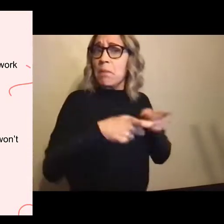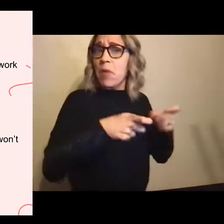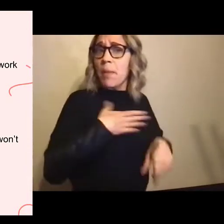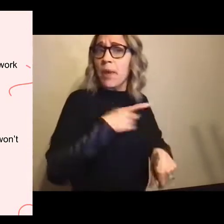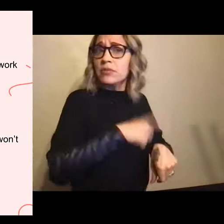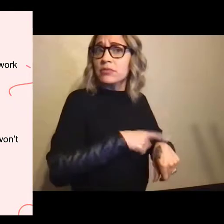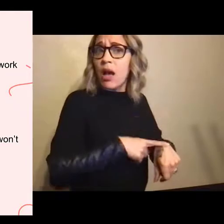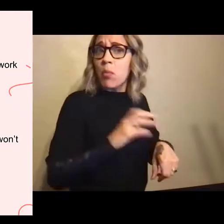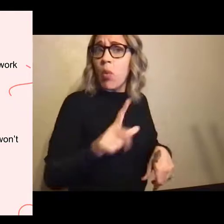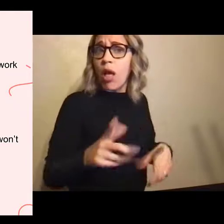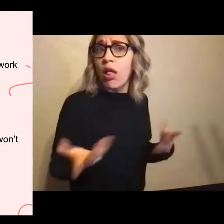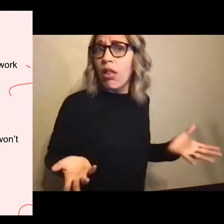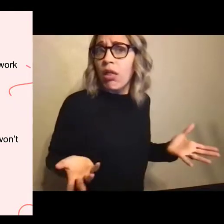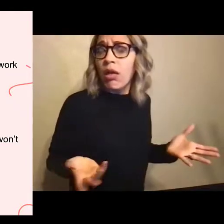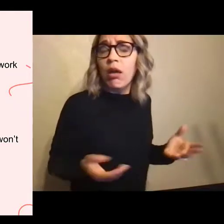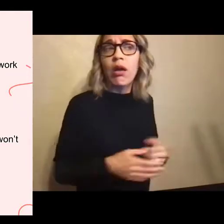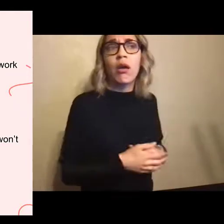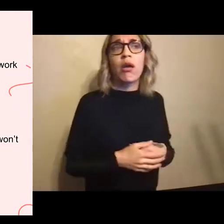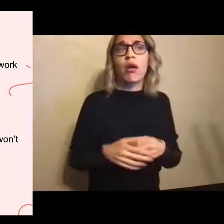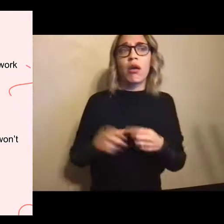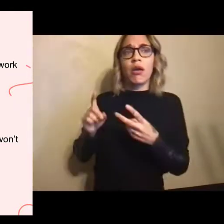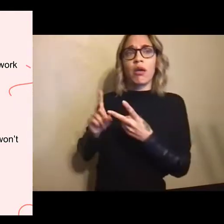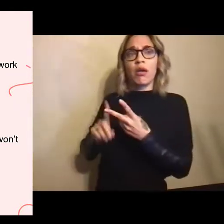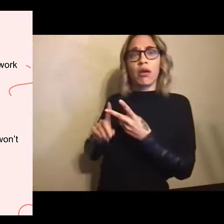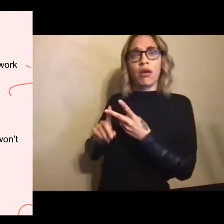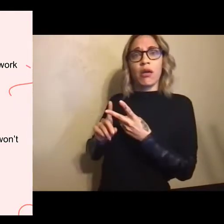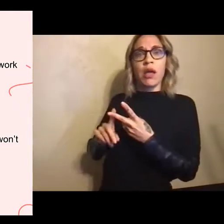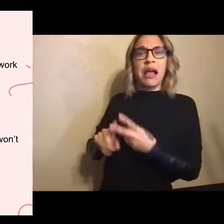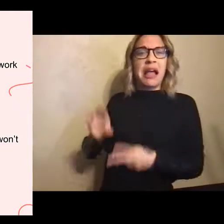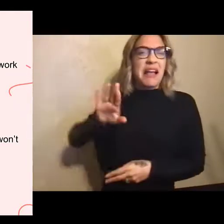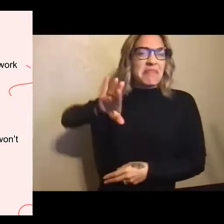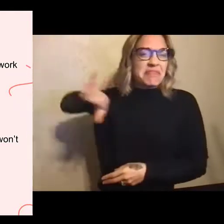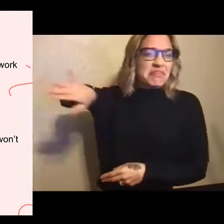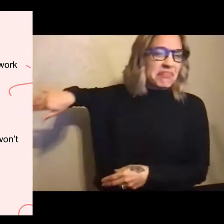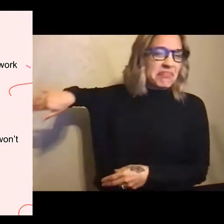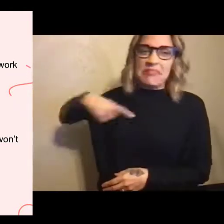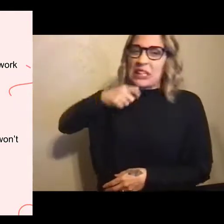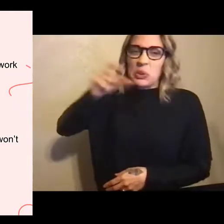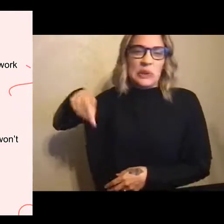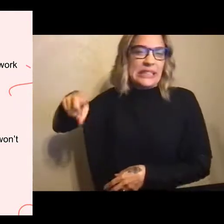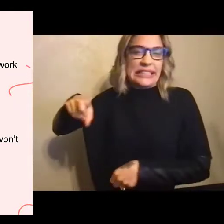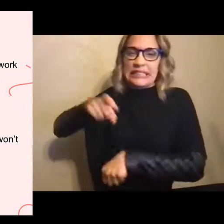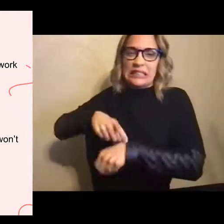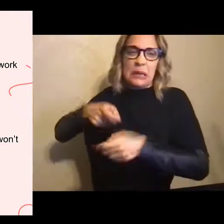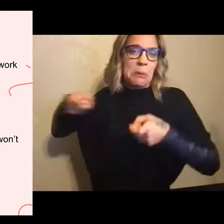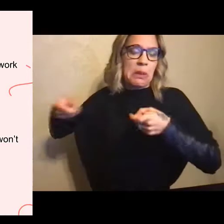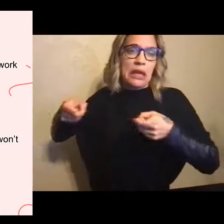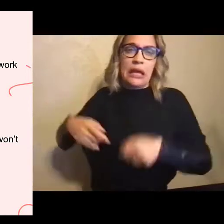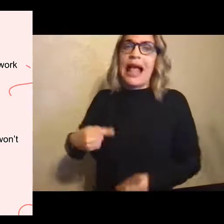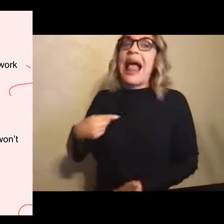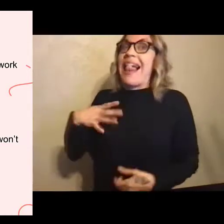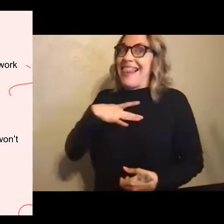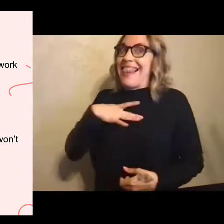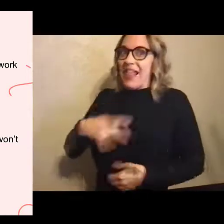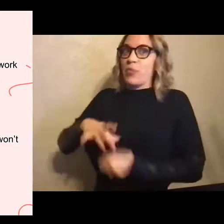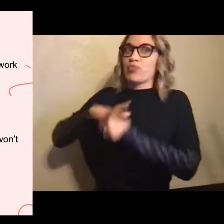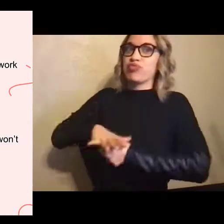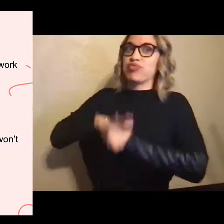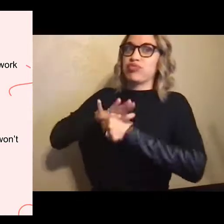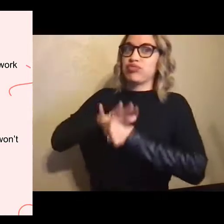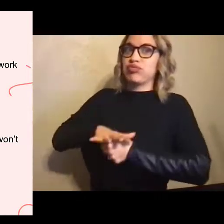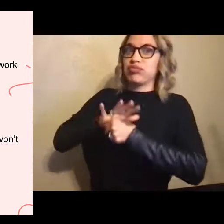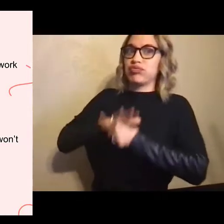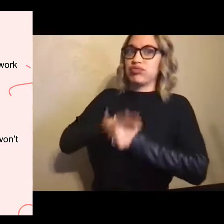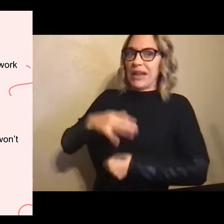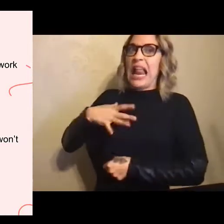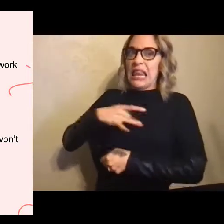managing my time effectively. That's one myth. The second is, I don't need time management because I work